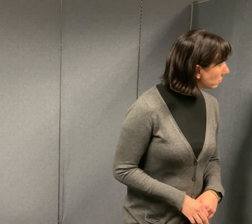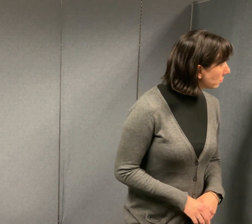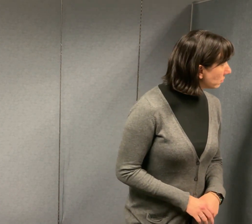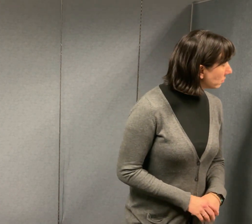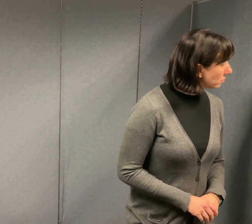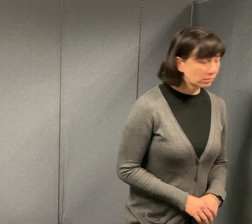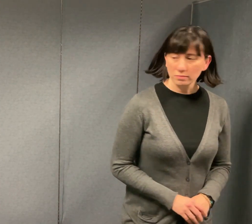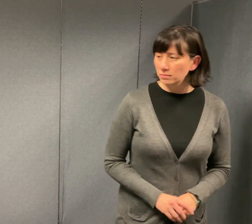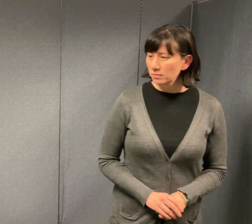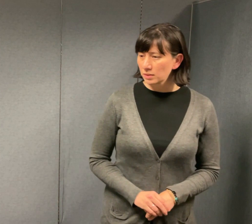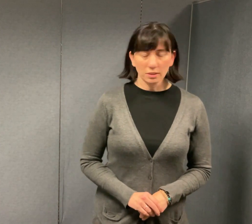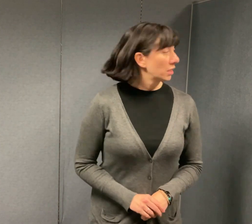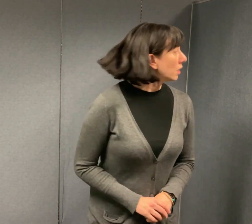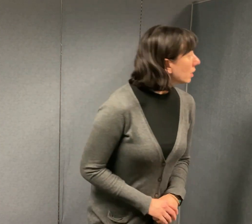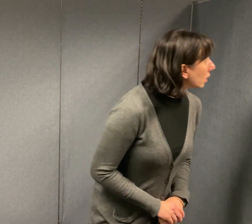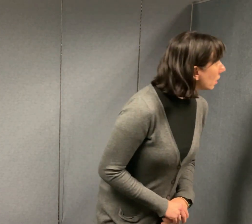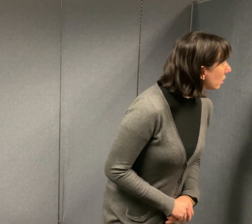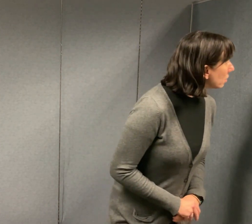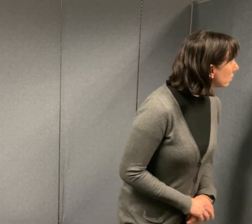Does it say how long it is?